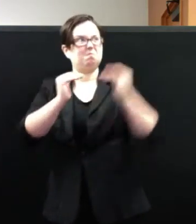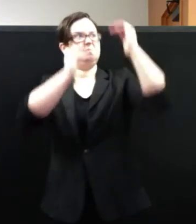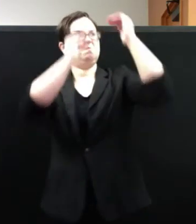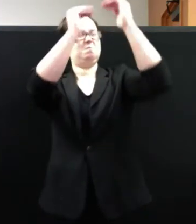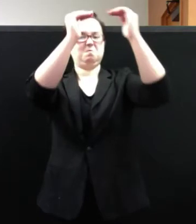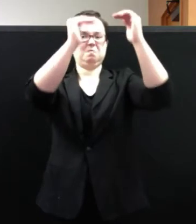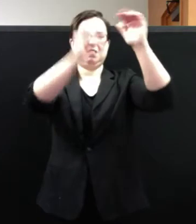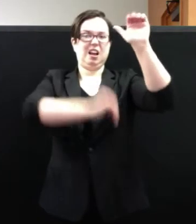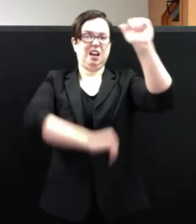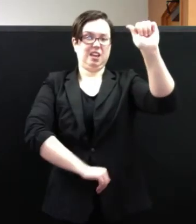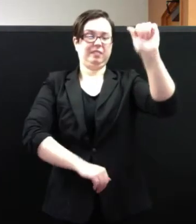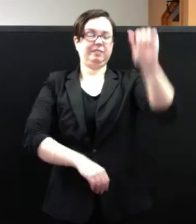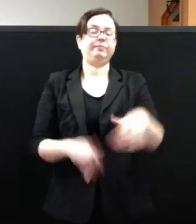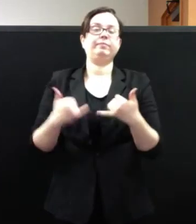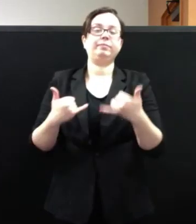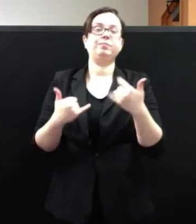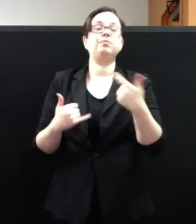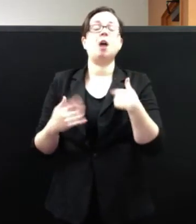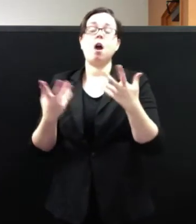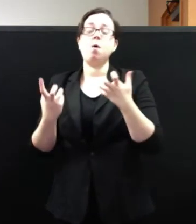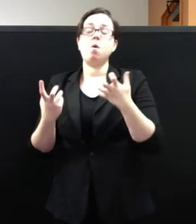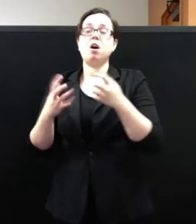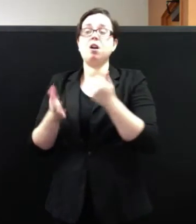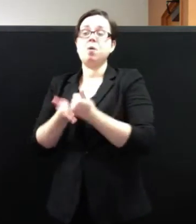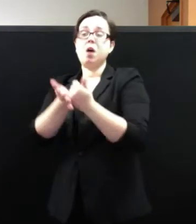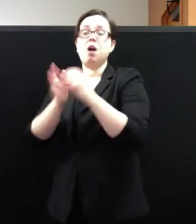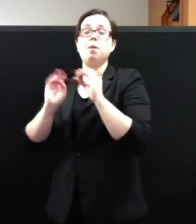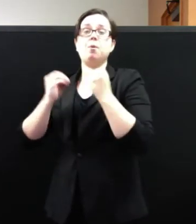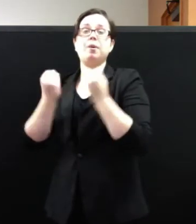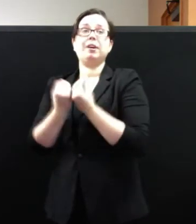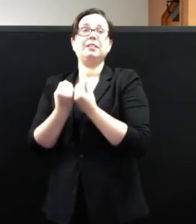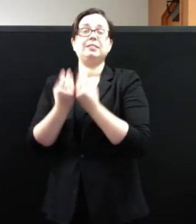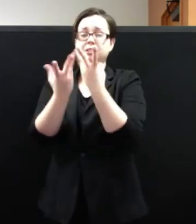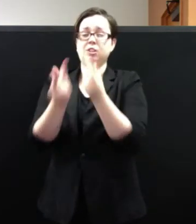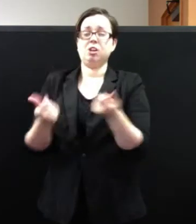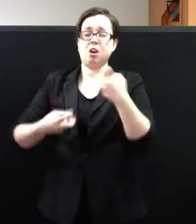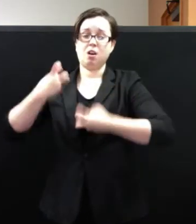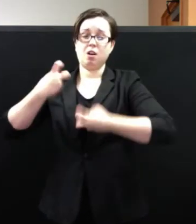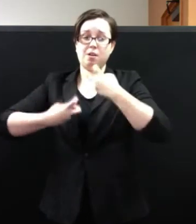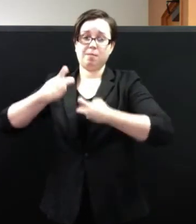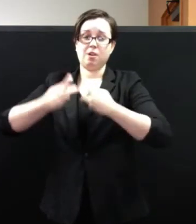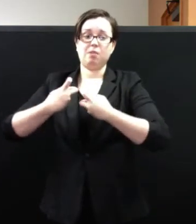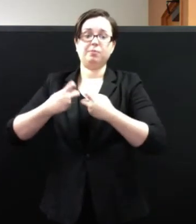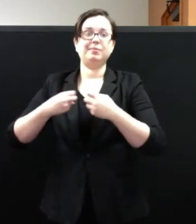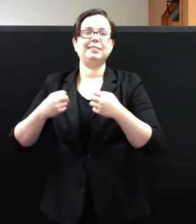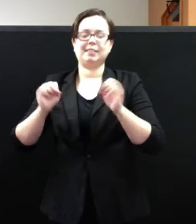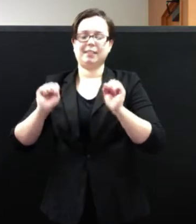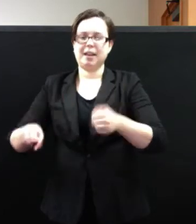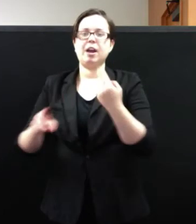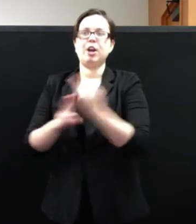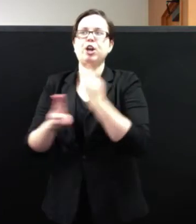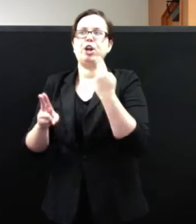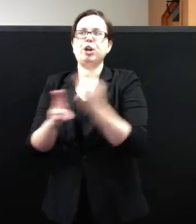on a mission to help organizations solve their wicked problems by using collaborative visualization. On a site that I've produced